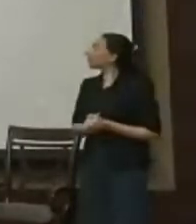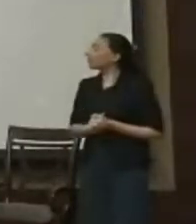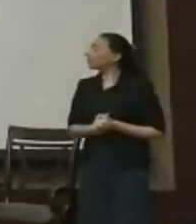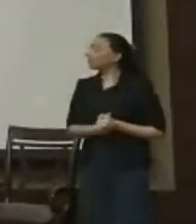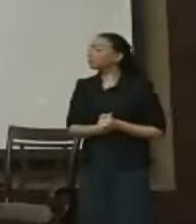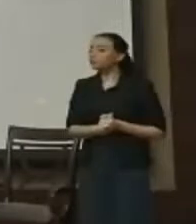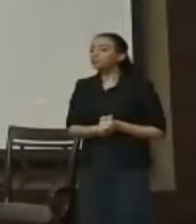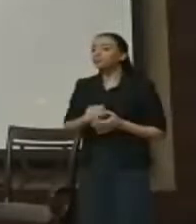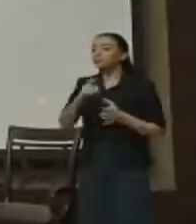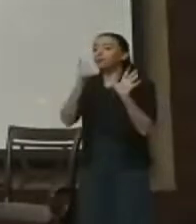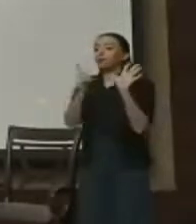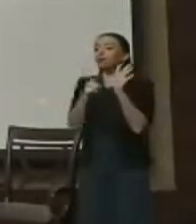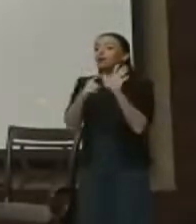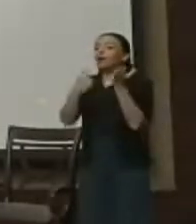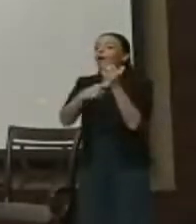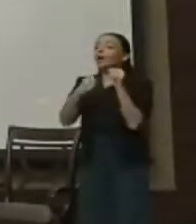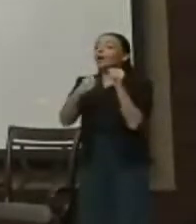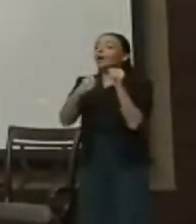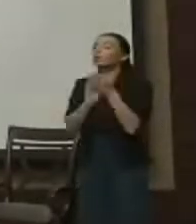Mr. Rahul Bajaj.